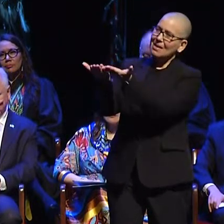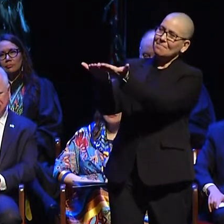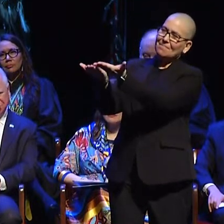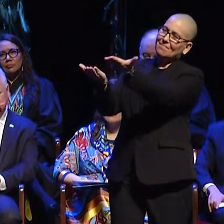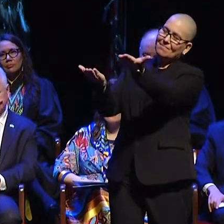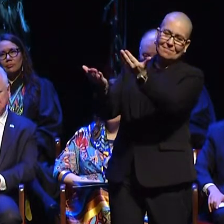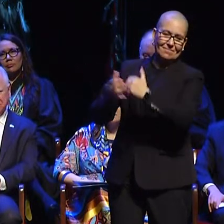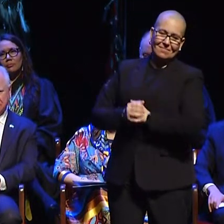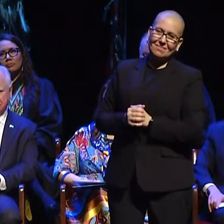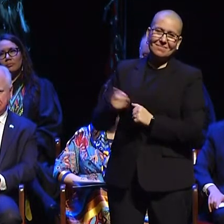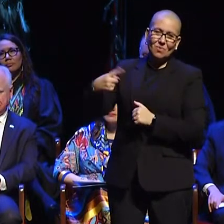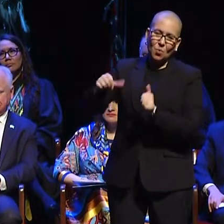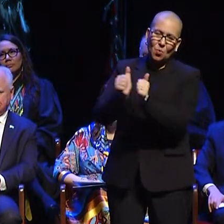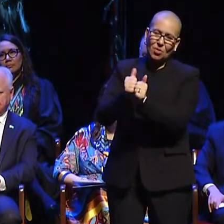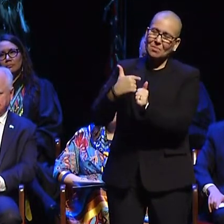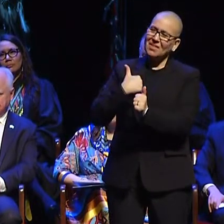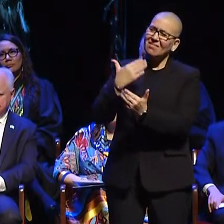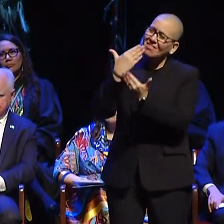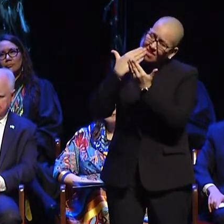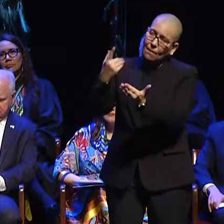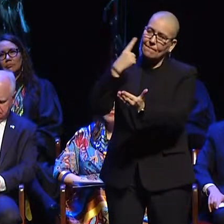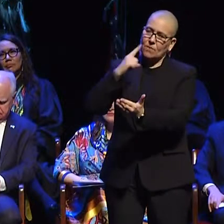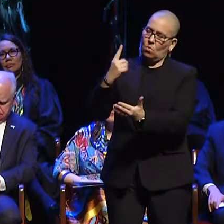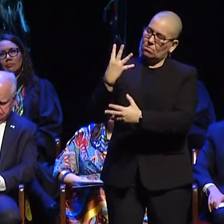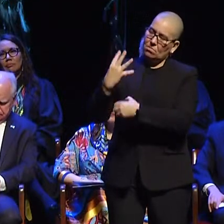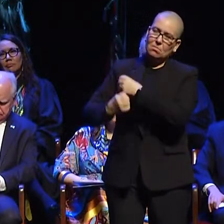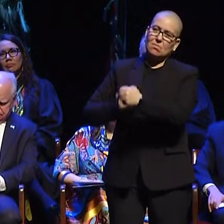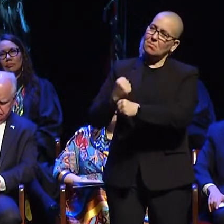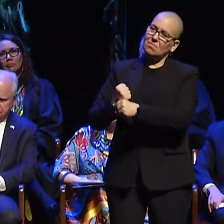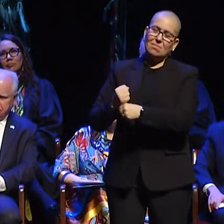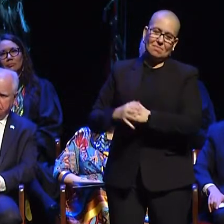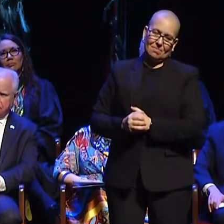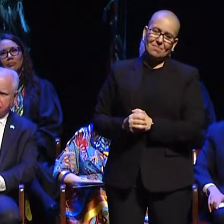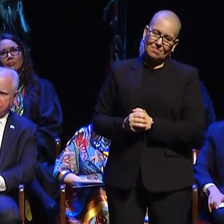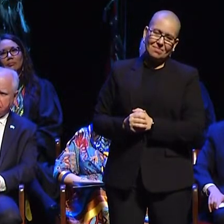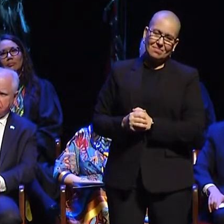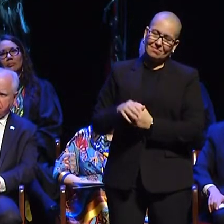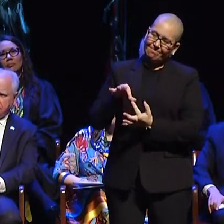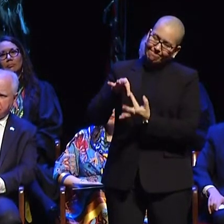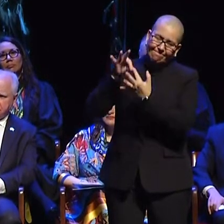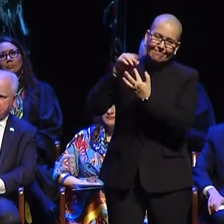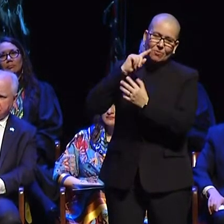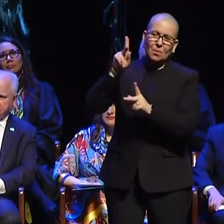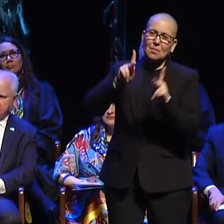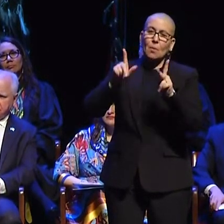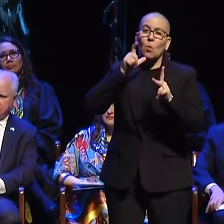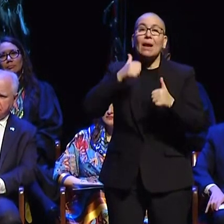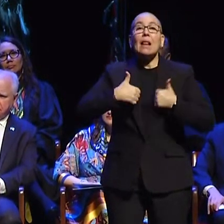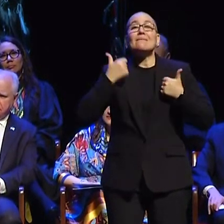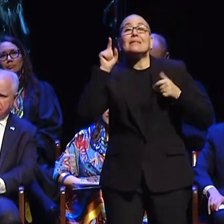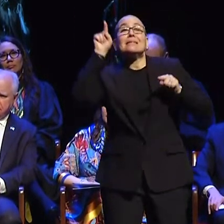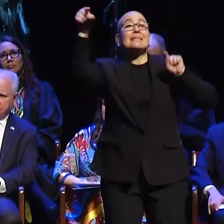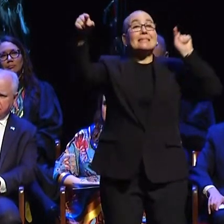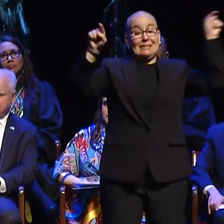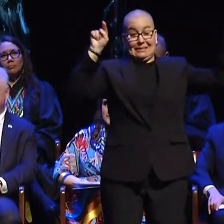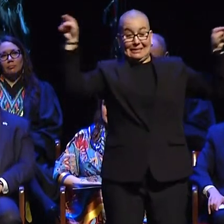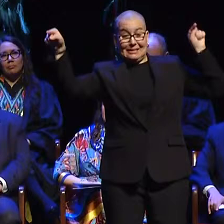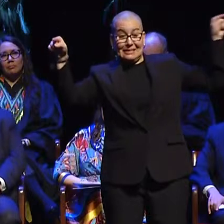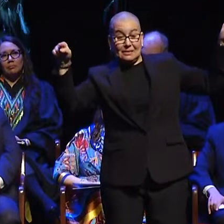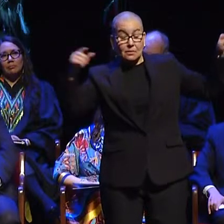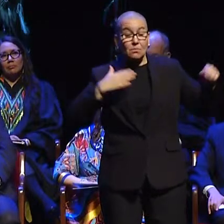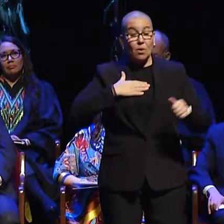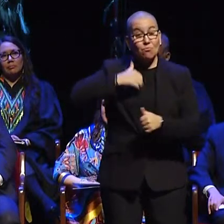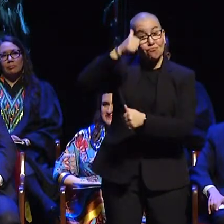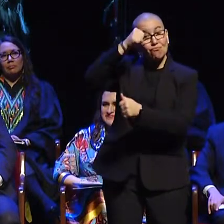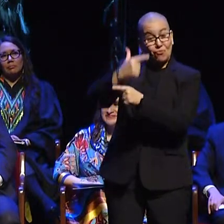I want to thank all of them, but special thanks to those who have come from afar to be here, including my brother, Reverend